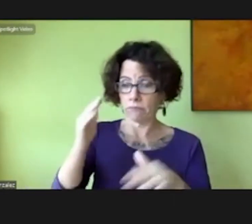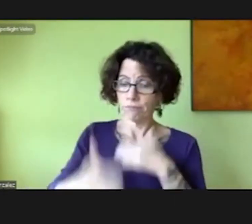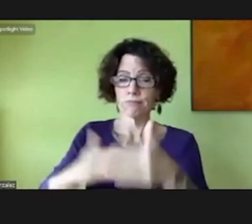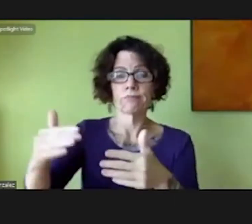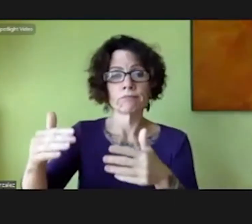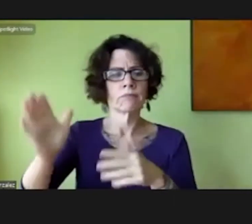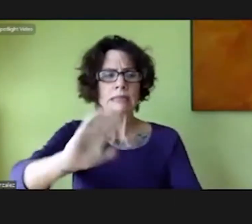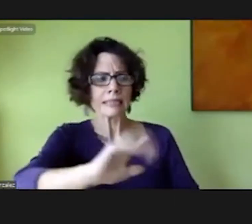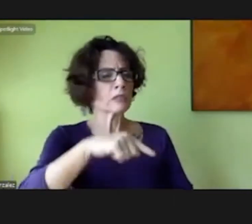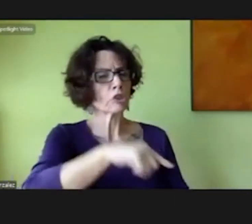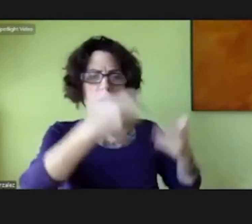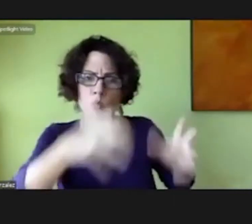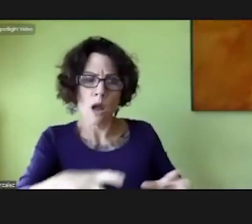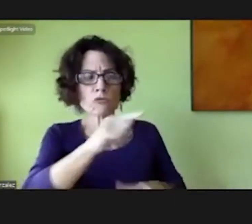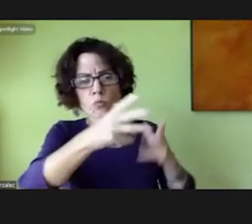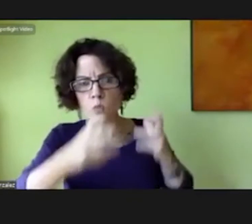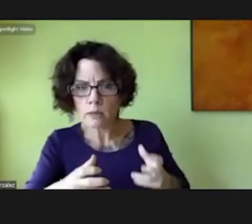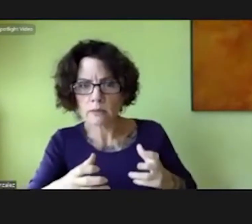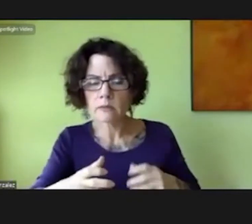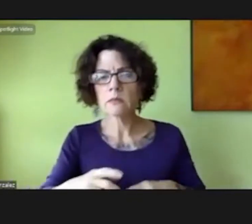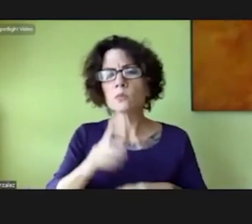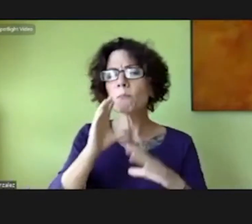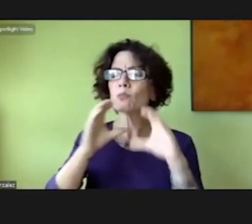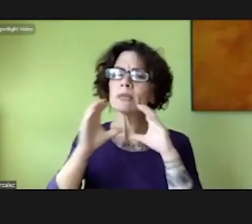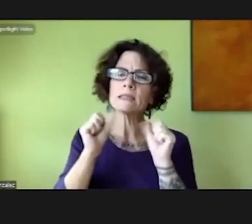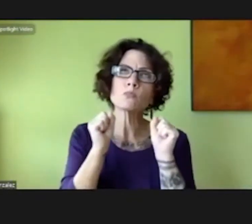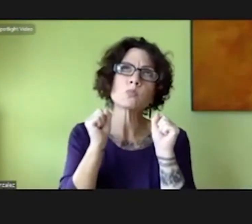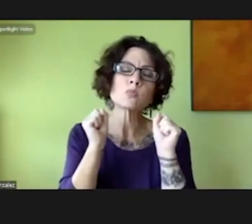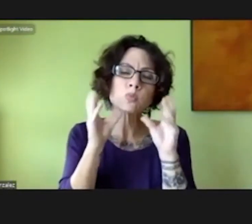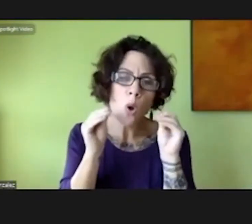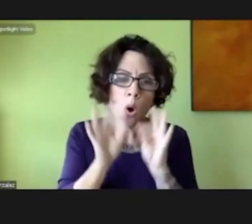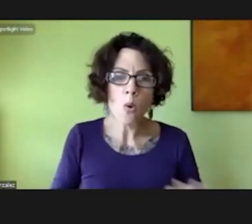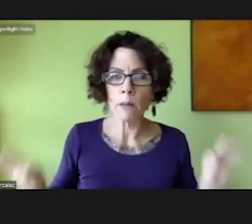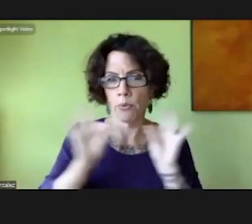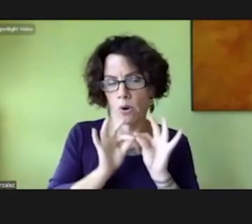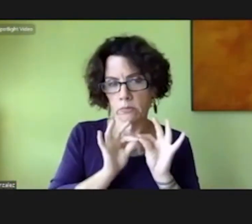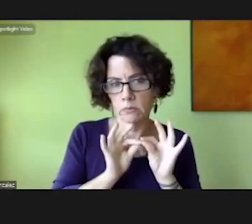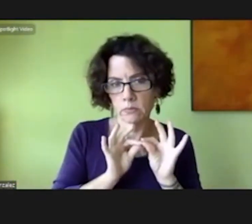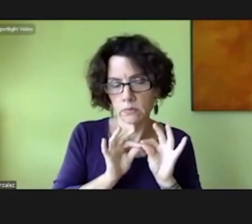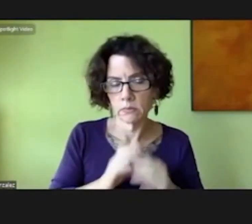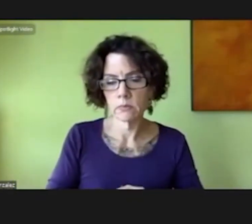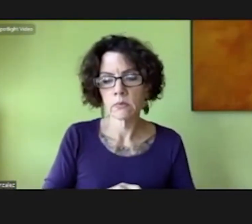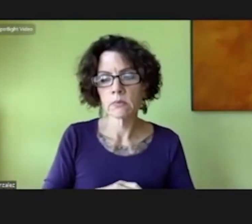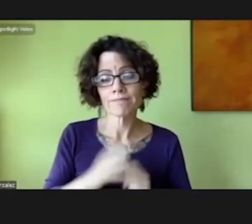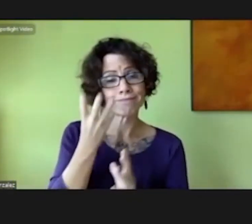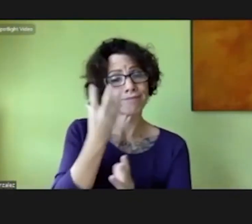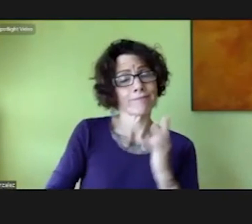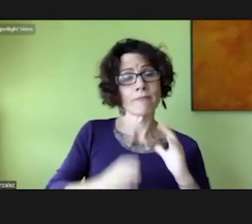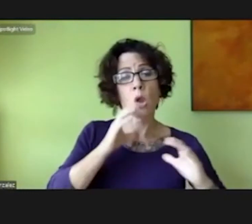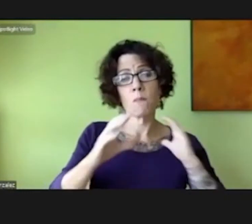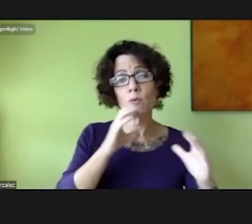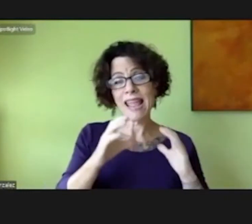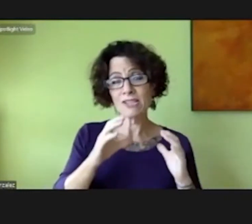decisions are. Because I could be with somebody when something happens and they'll be